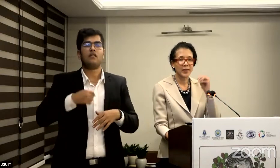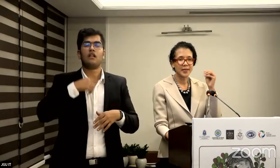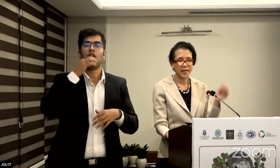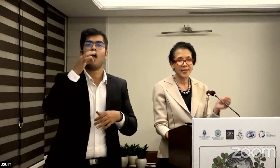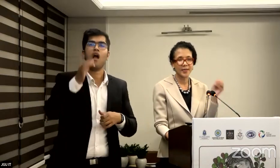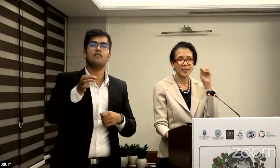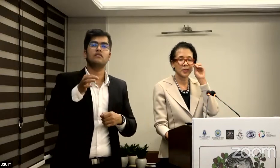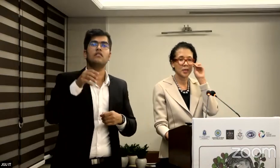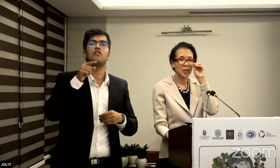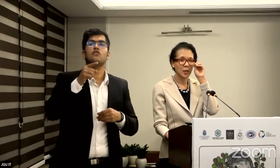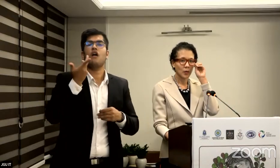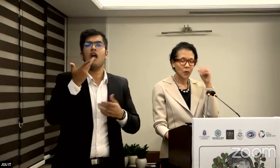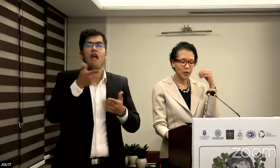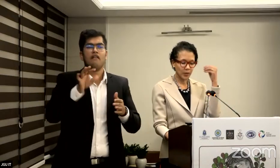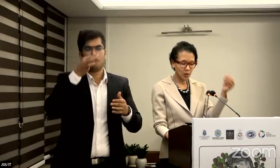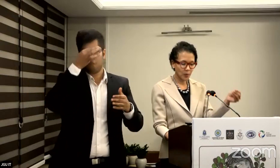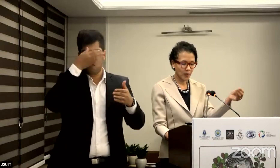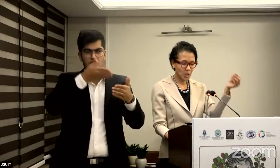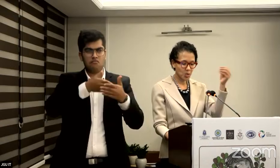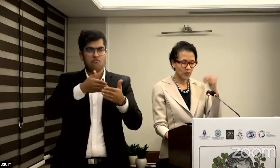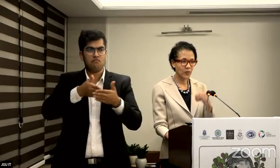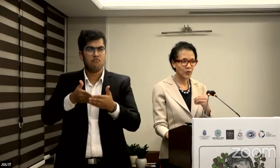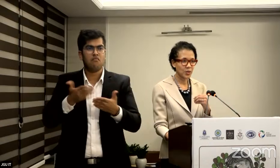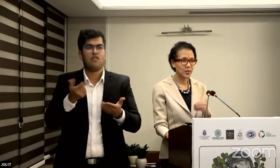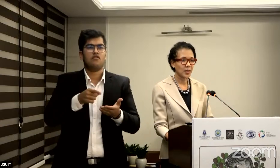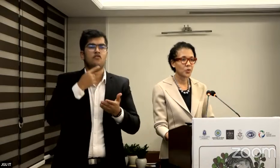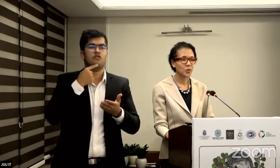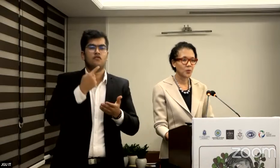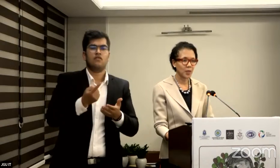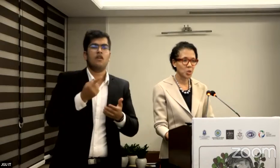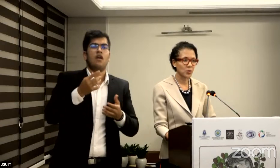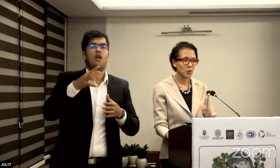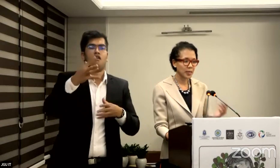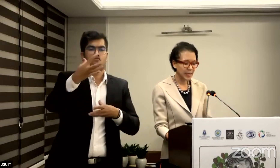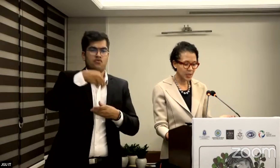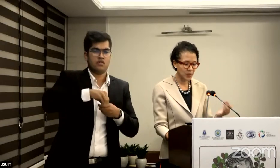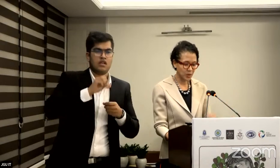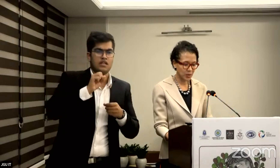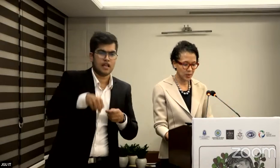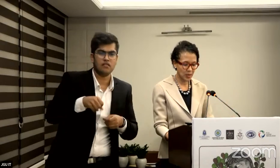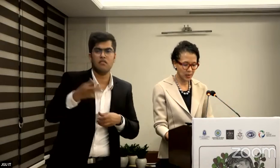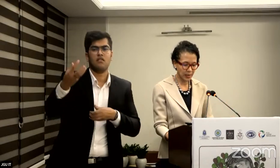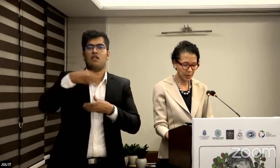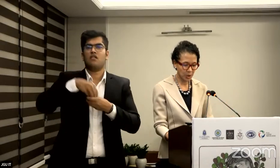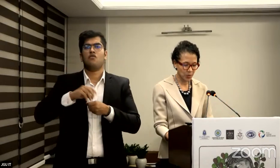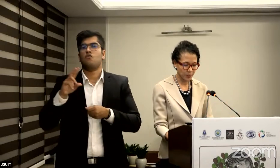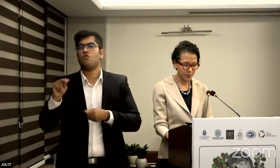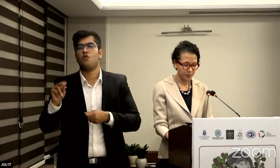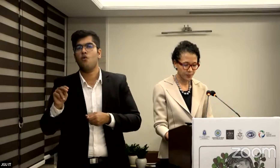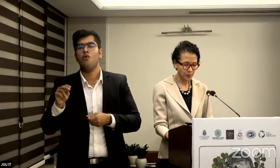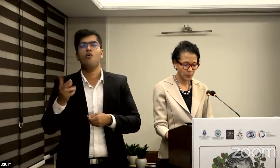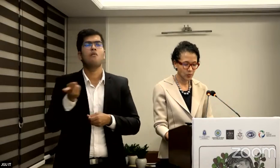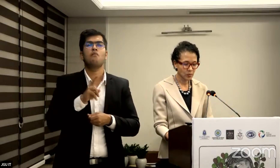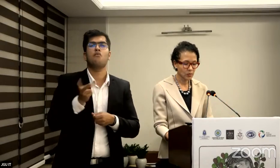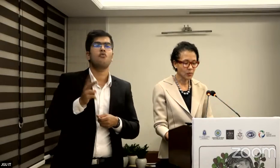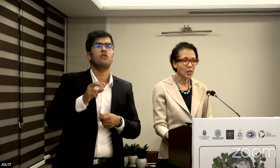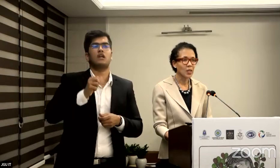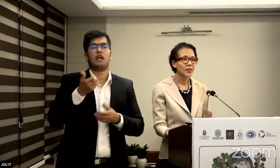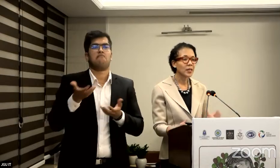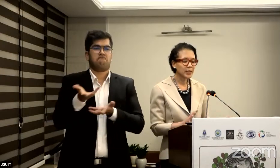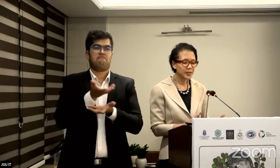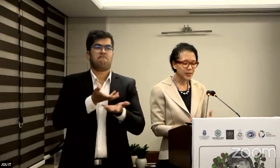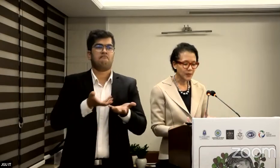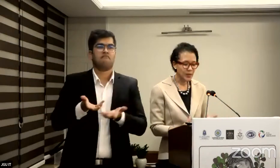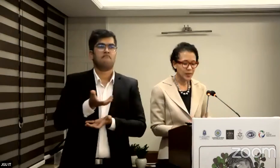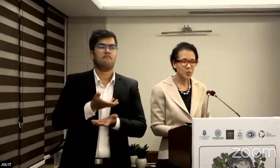distinguish various cases for incorporation versus non-incorporation, or linkage versus non-linkage.